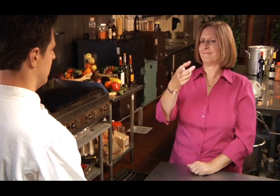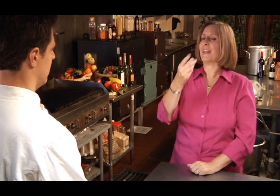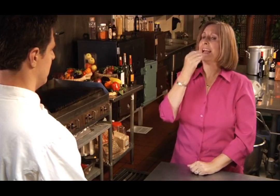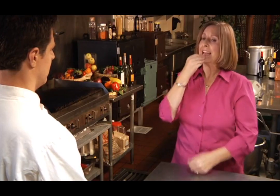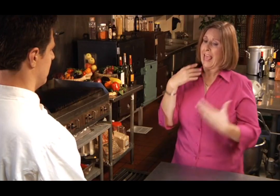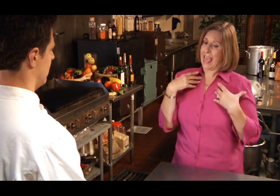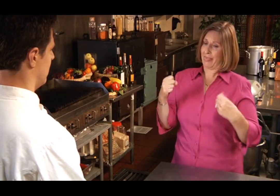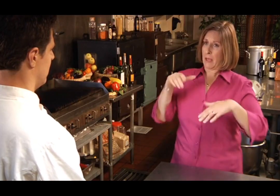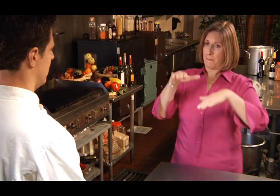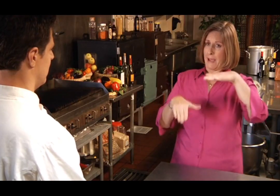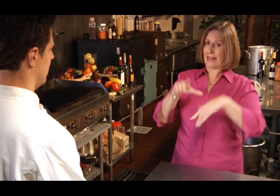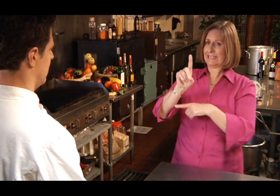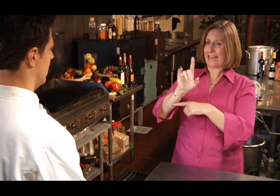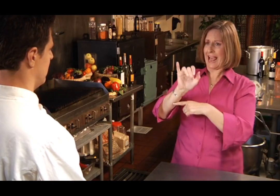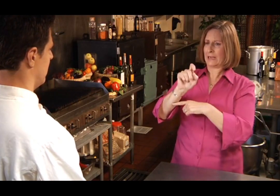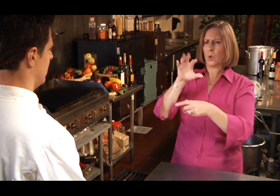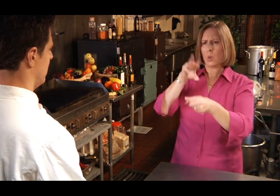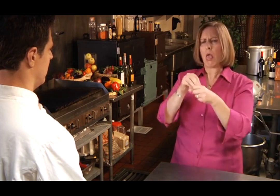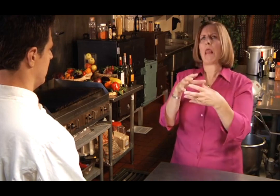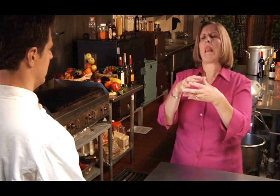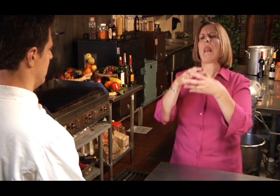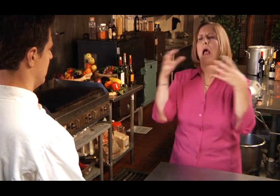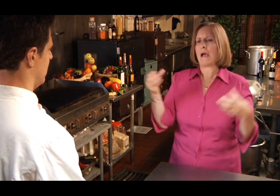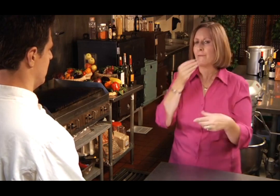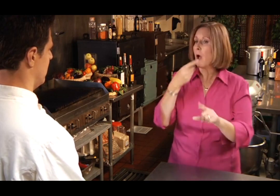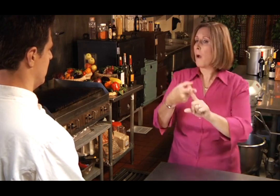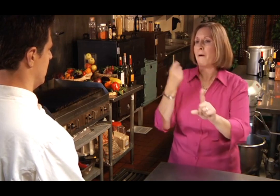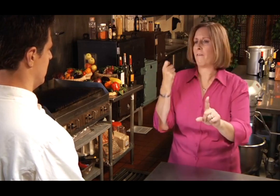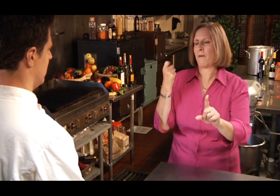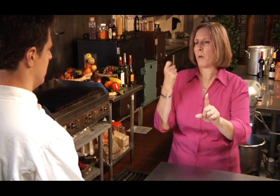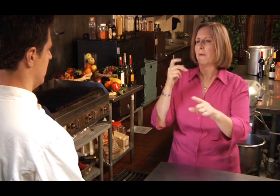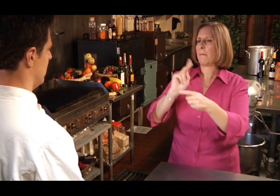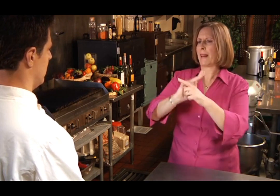Eat a healthy, balanced diet, including lots of foods from plant sources.